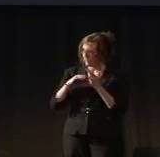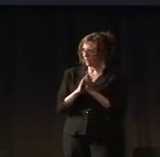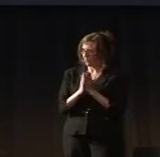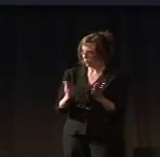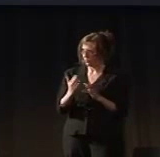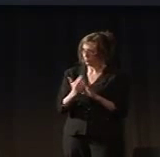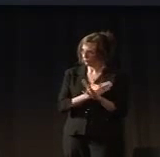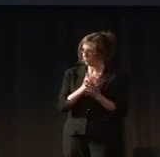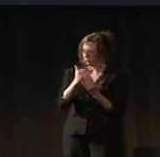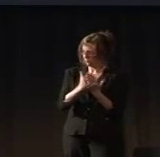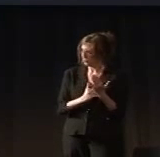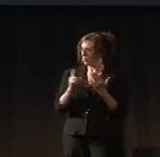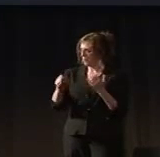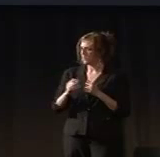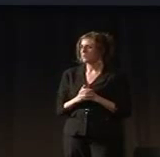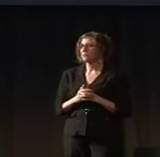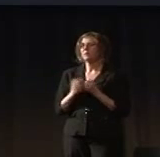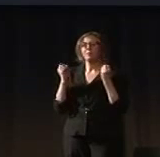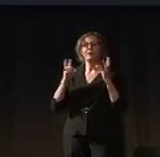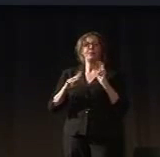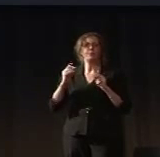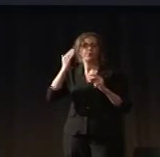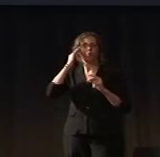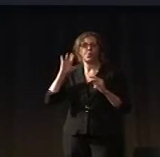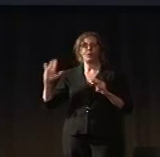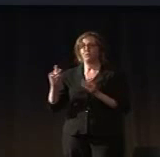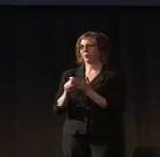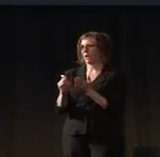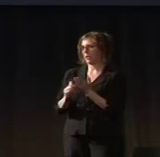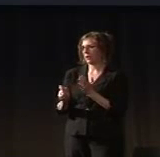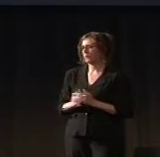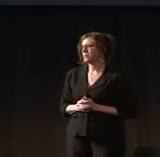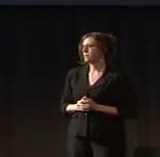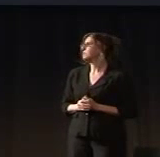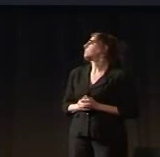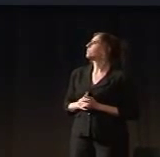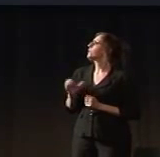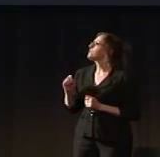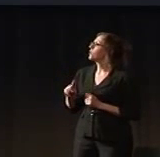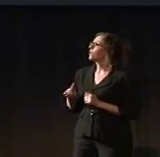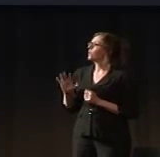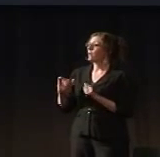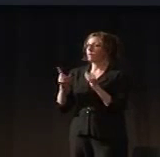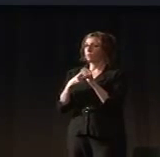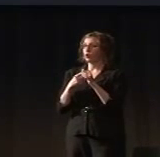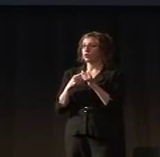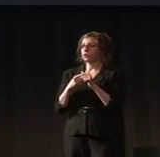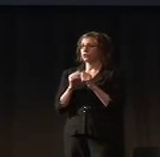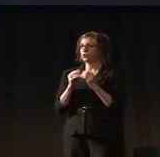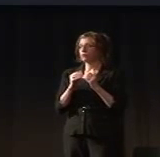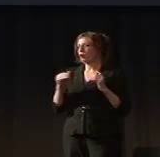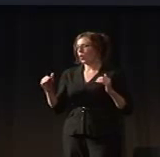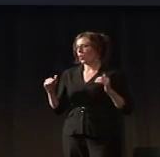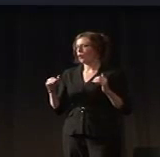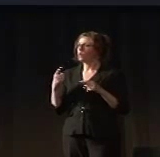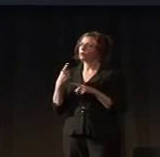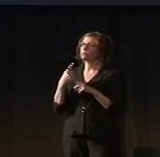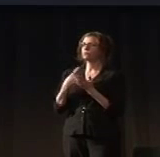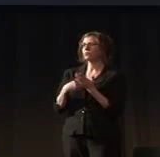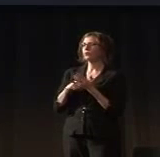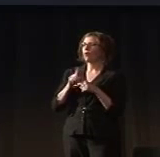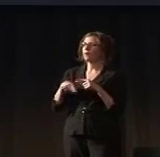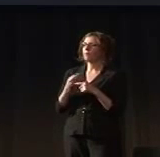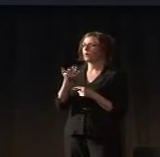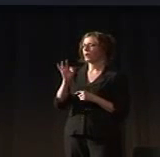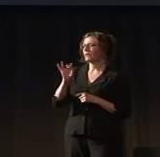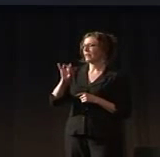times. And they are well known, I'm sure, to many, many of you to this day. That first row covers, we'll call it the 80s. That goes from